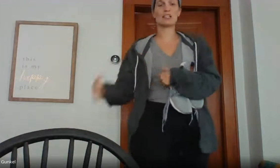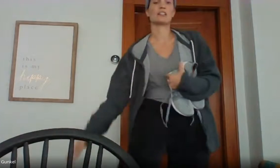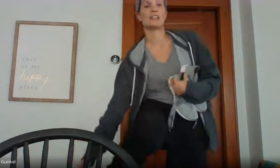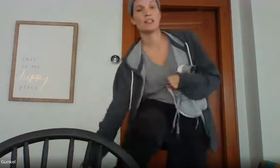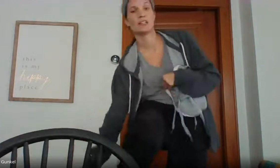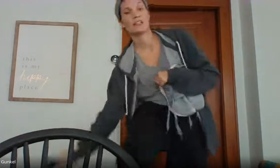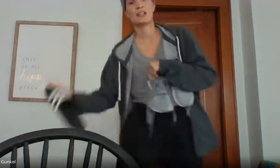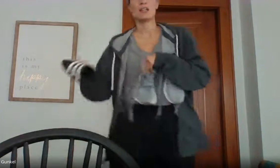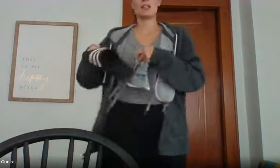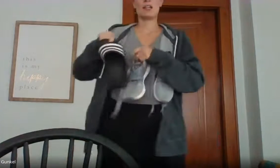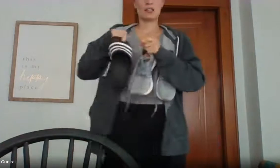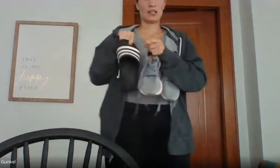wear?